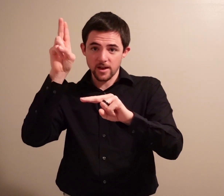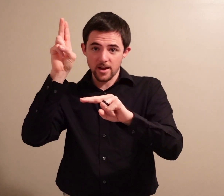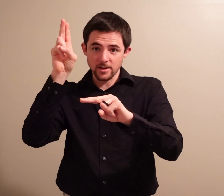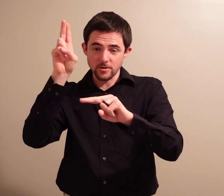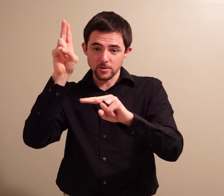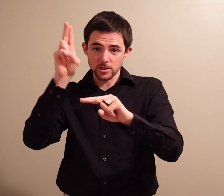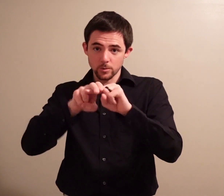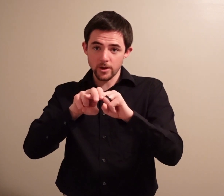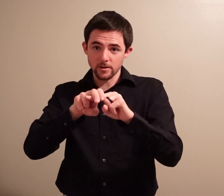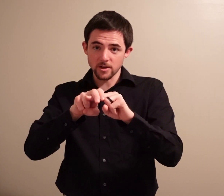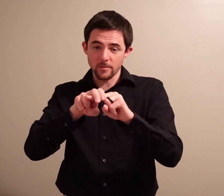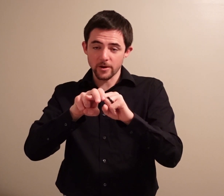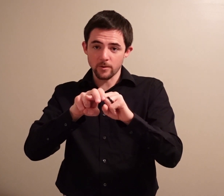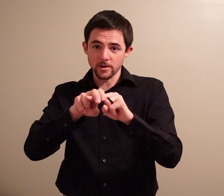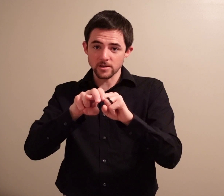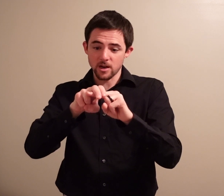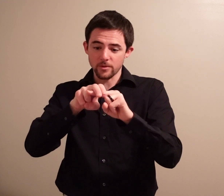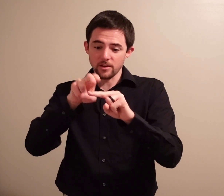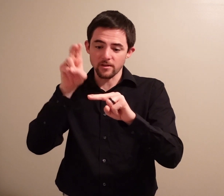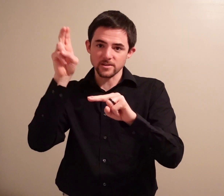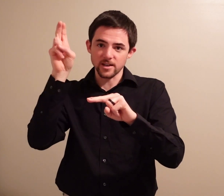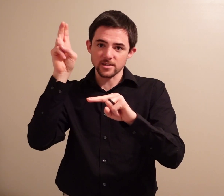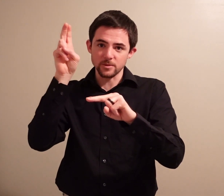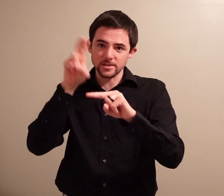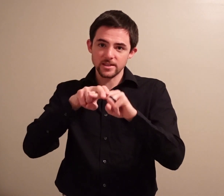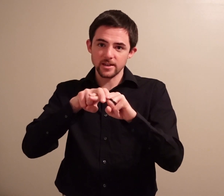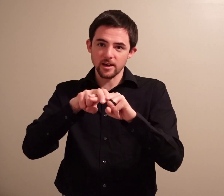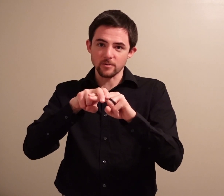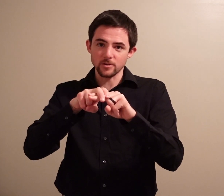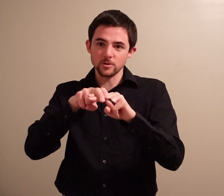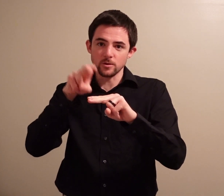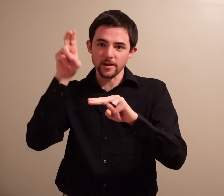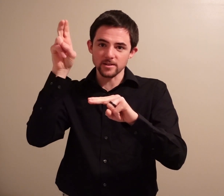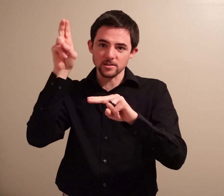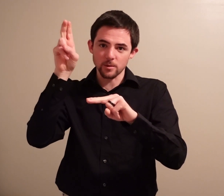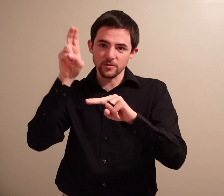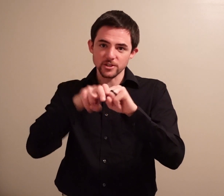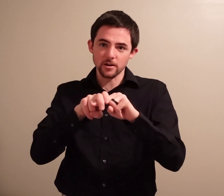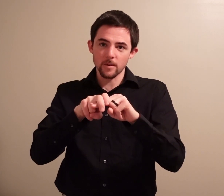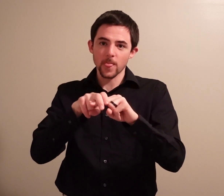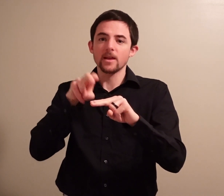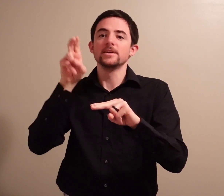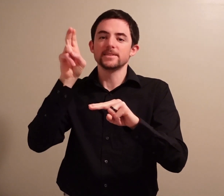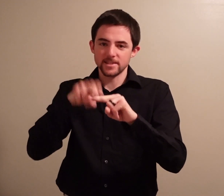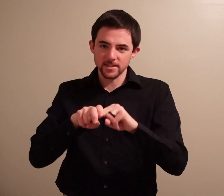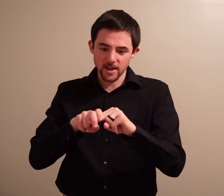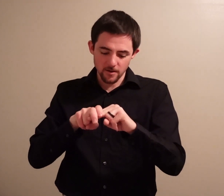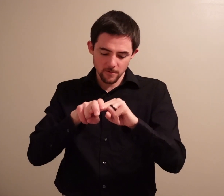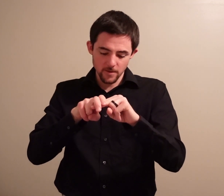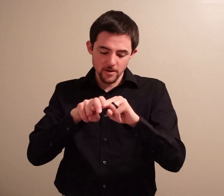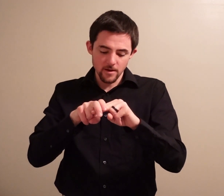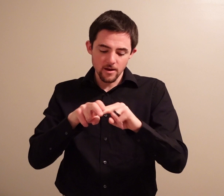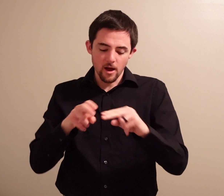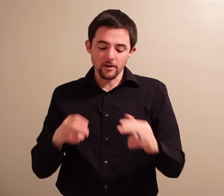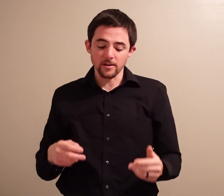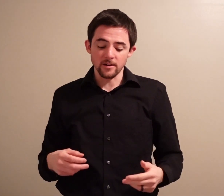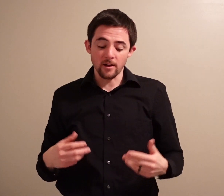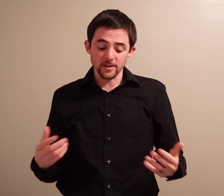and you swing your dominant one on top of the other. It's like someone sitting down with 2 legs on top of a chair. Sit down. All right, now let's sign